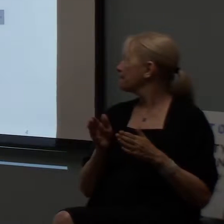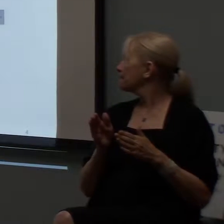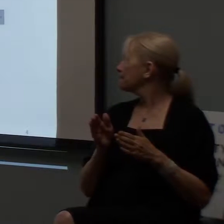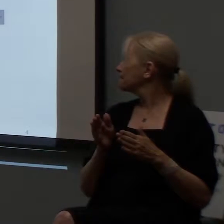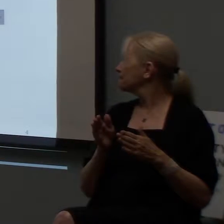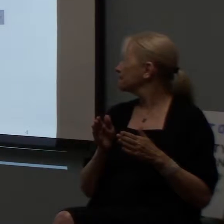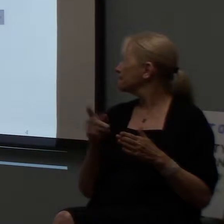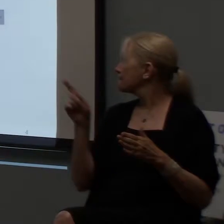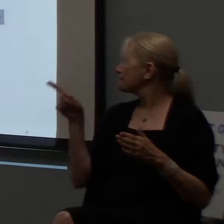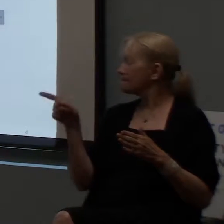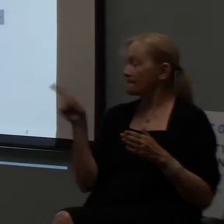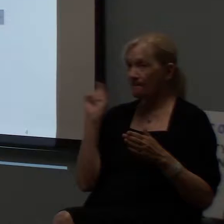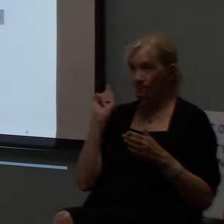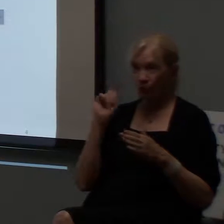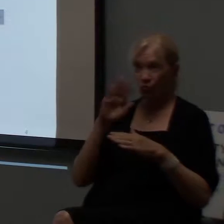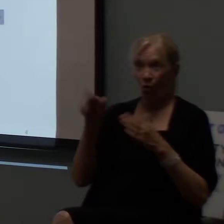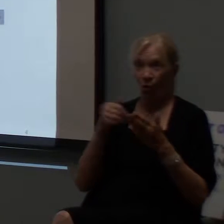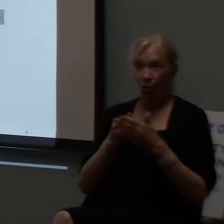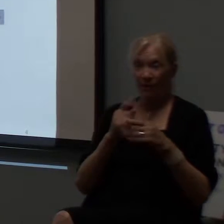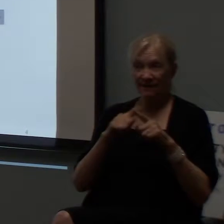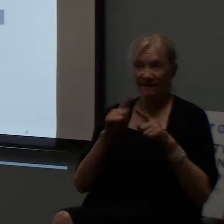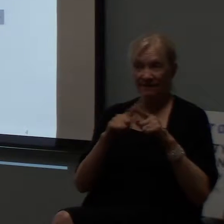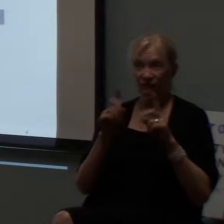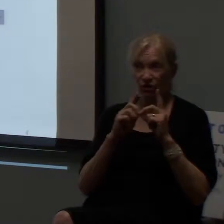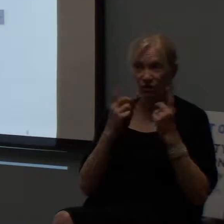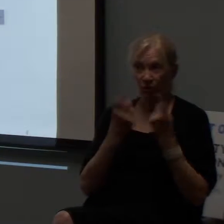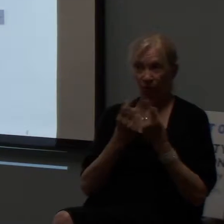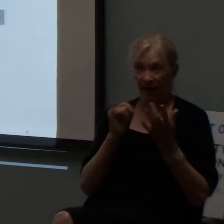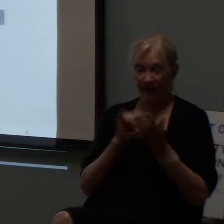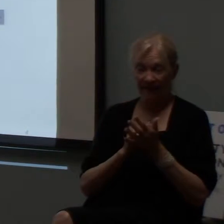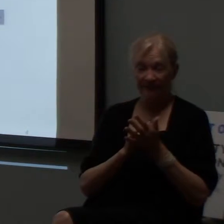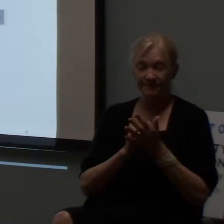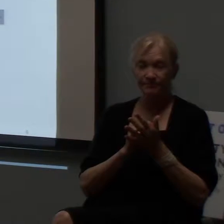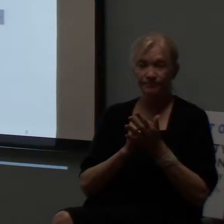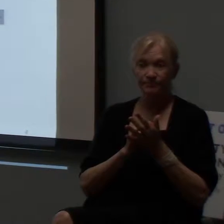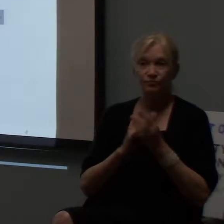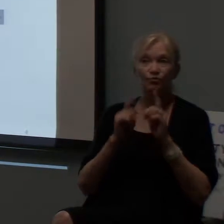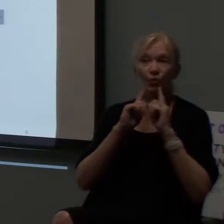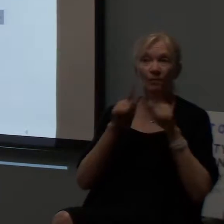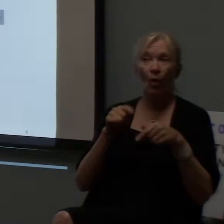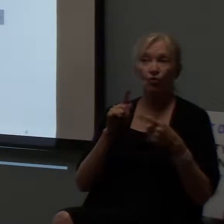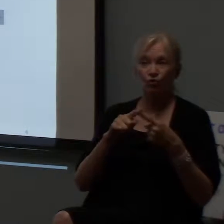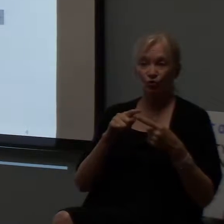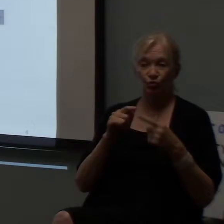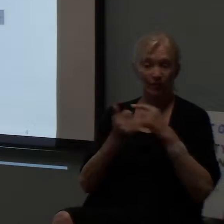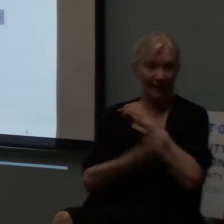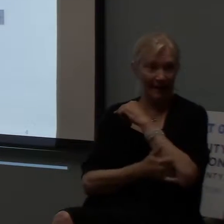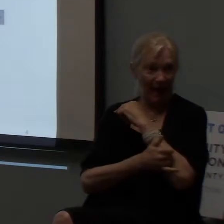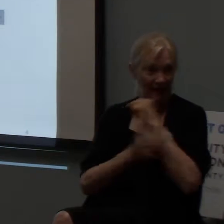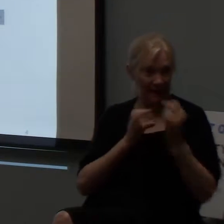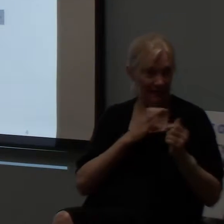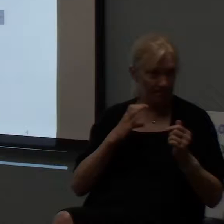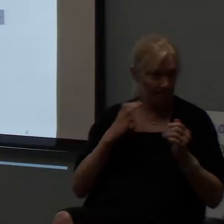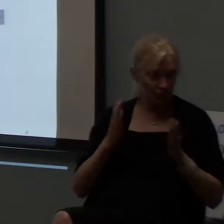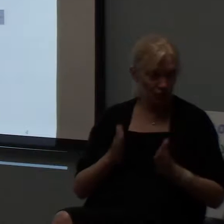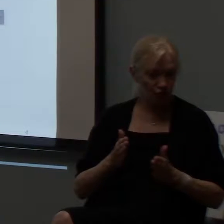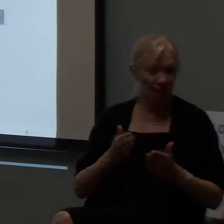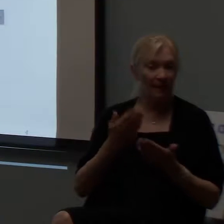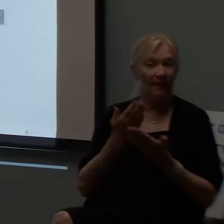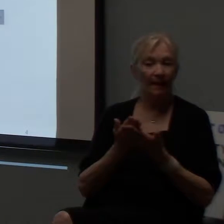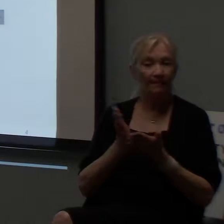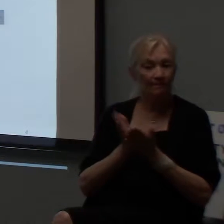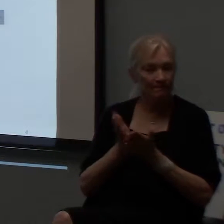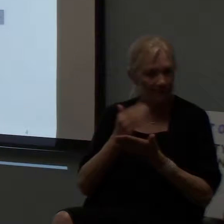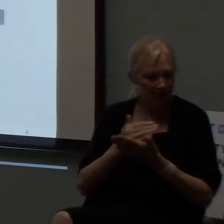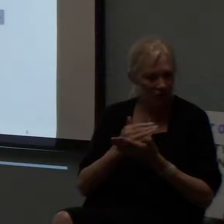gray boxes are all of the different departments that currently report to the Board of County Commissioners. So administrative services, budget and